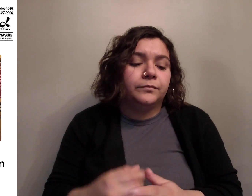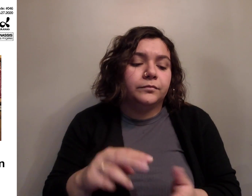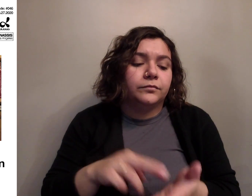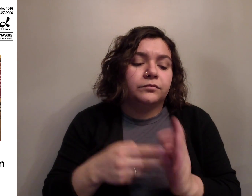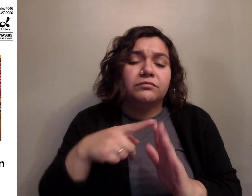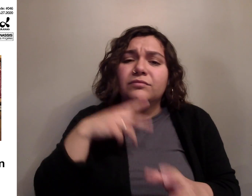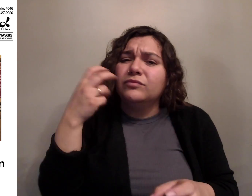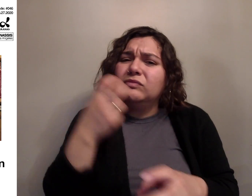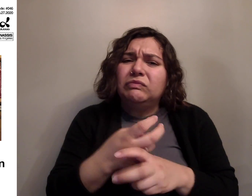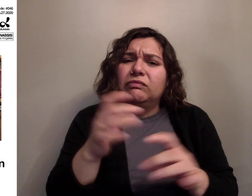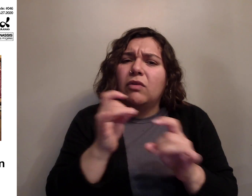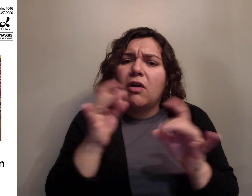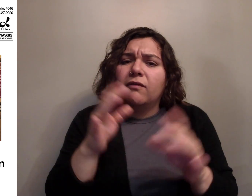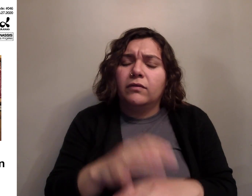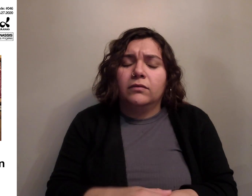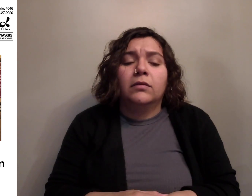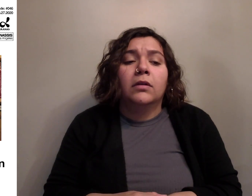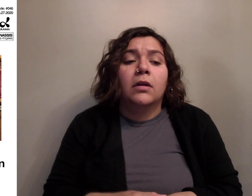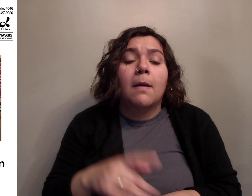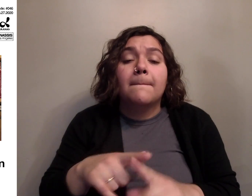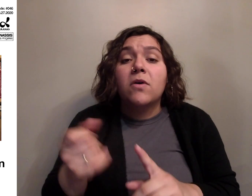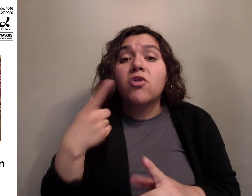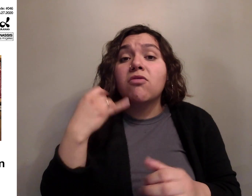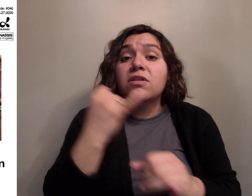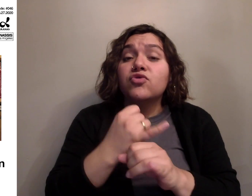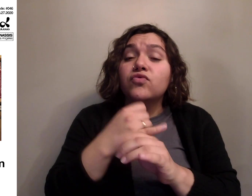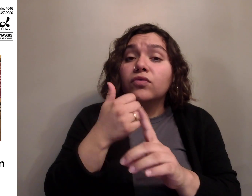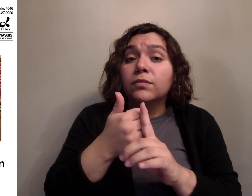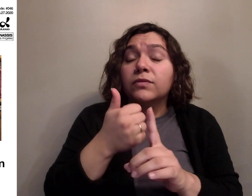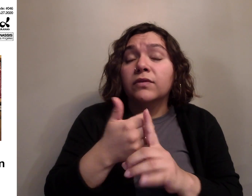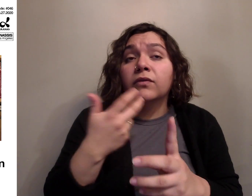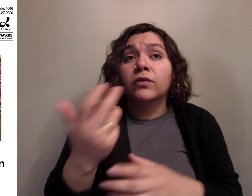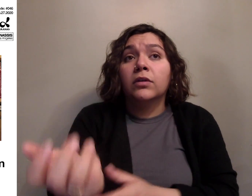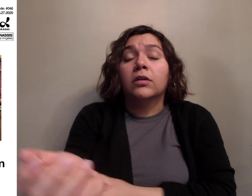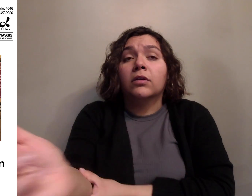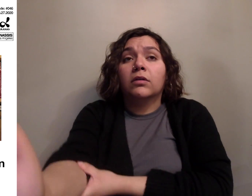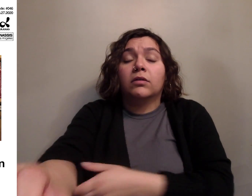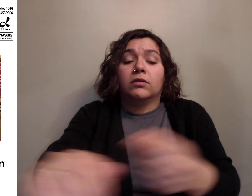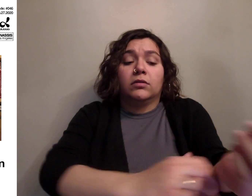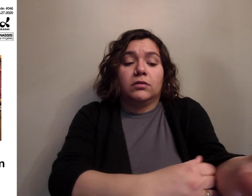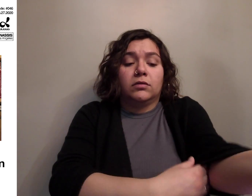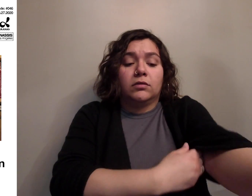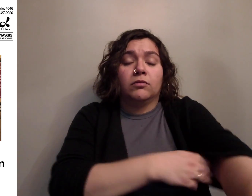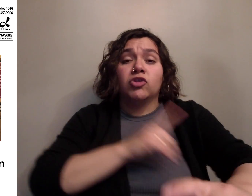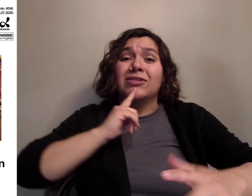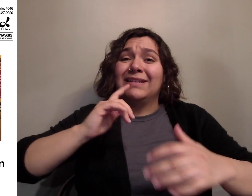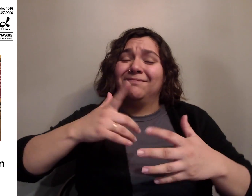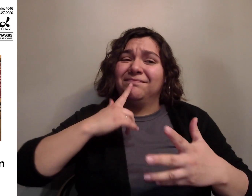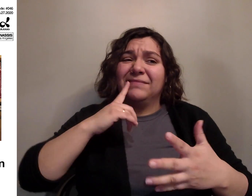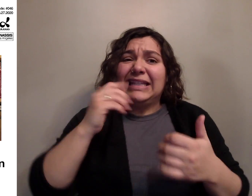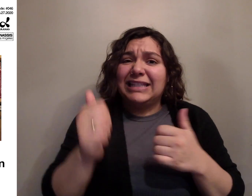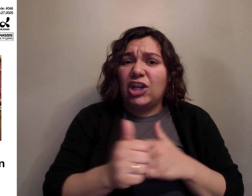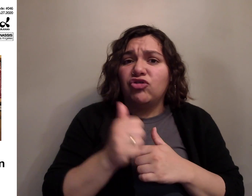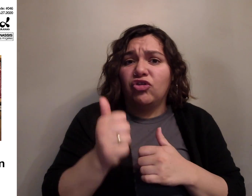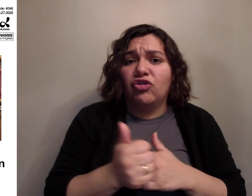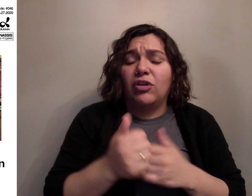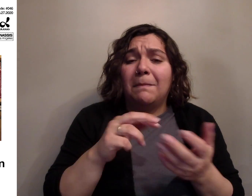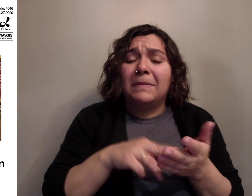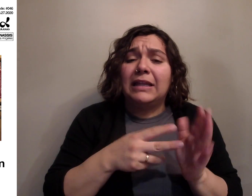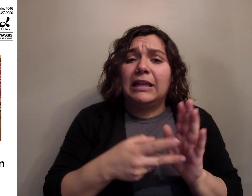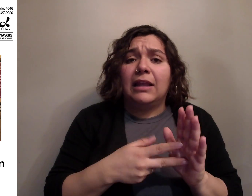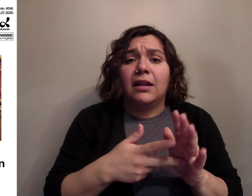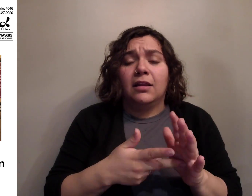So this is really harsh. But the institutions themselves are in great